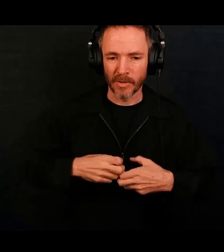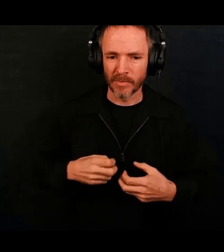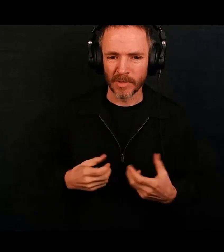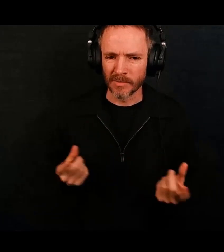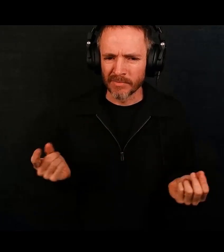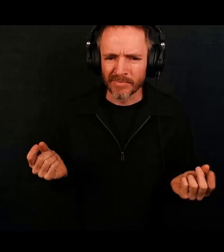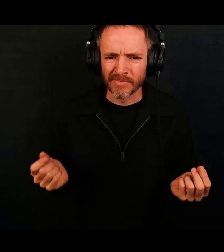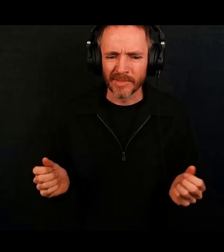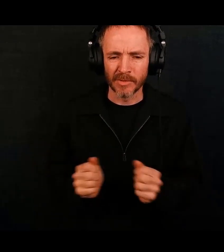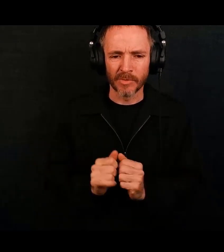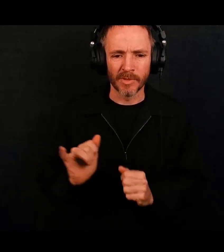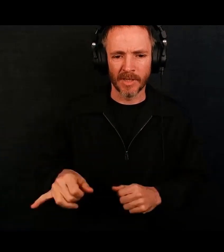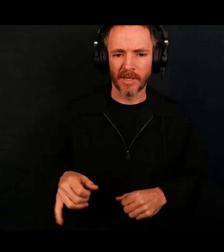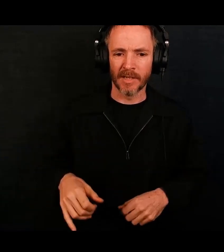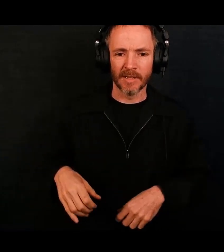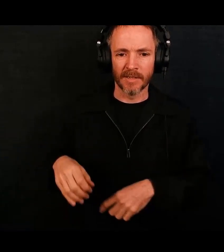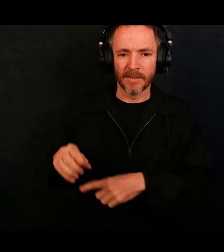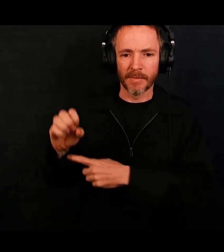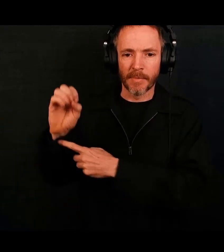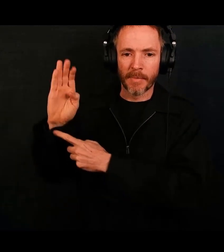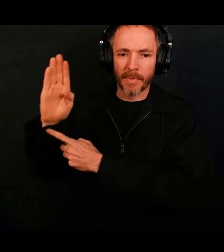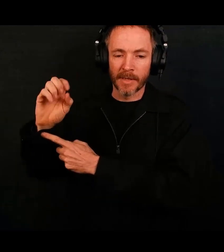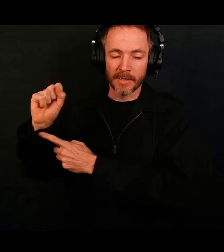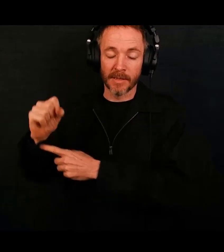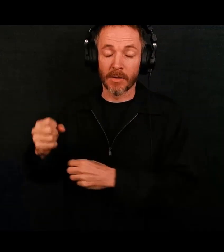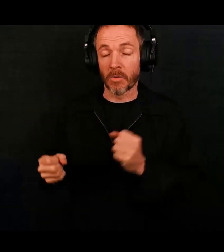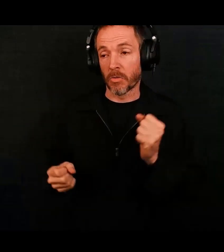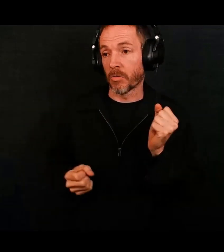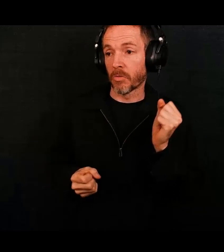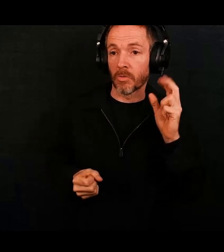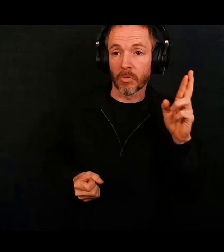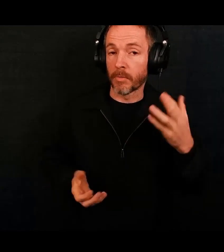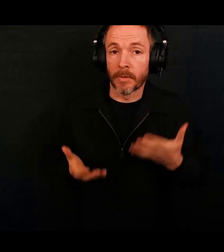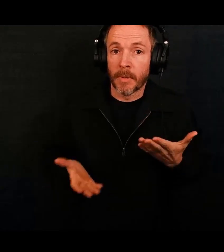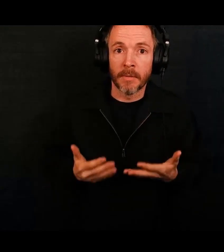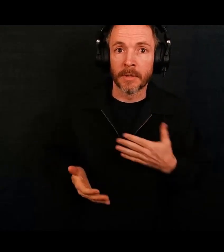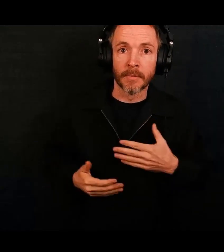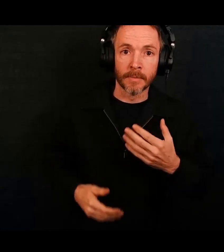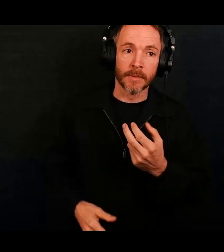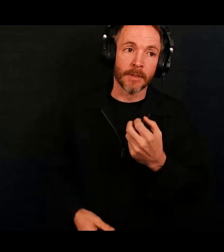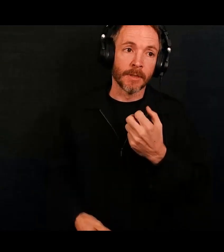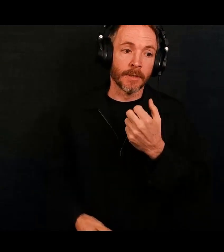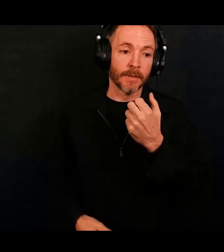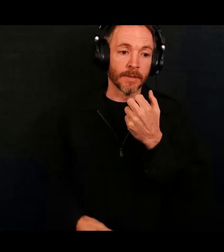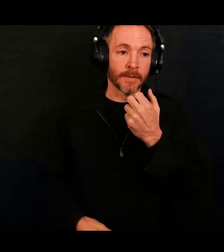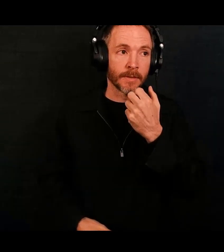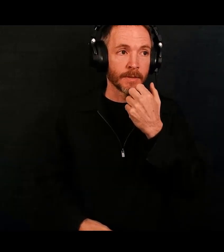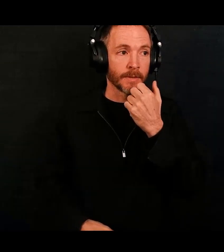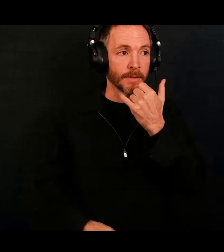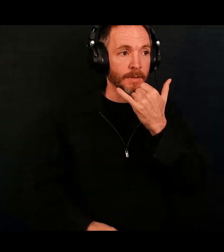or bandsawing if it's my fault. I couldn't cut that thing off in one piece even. It